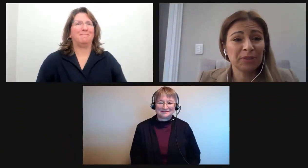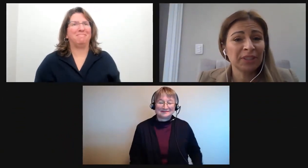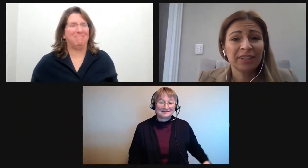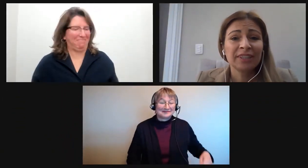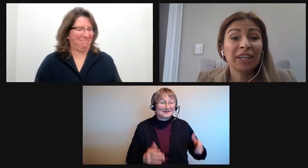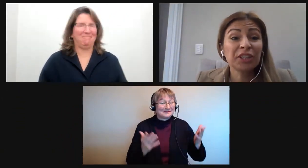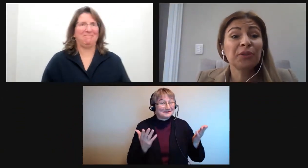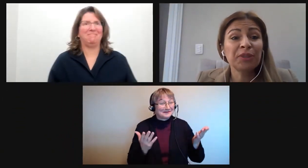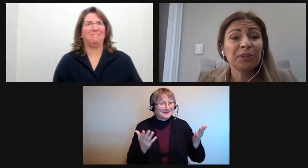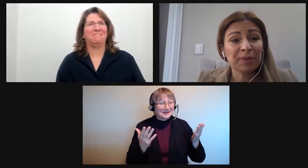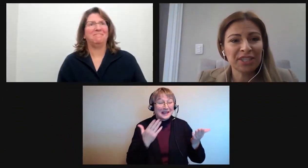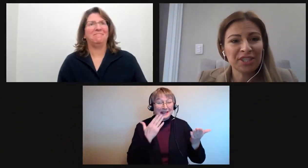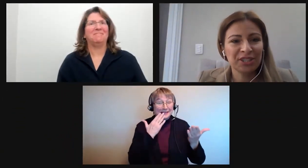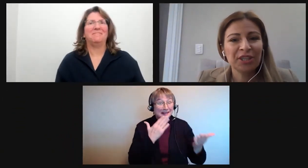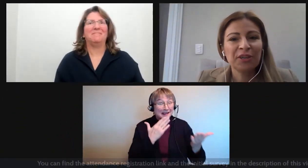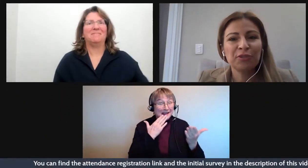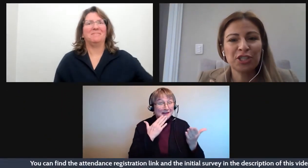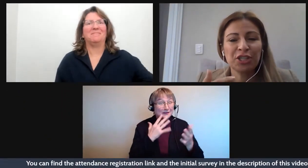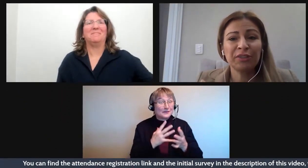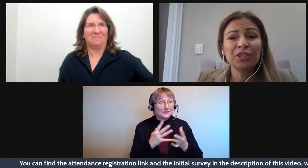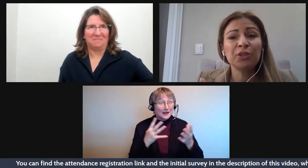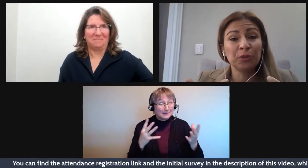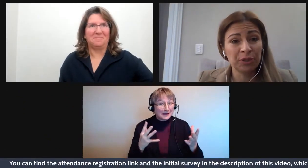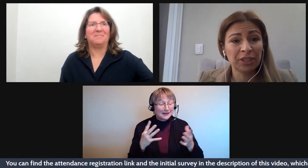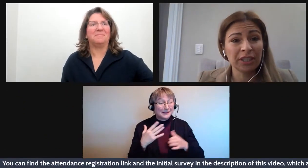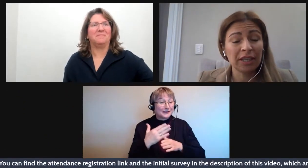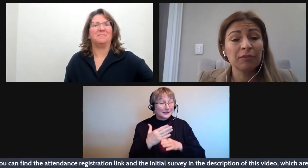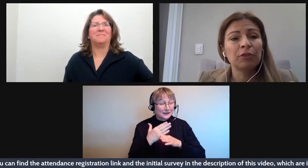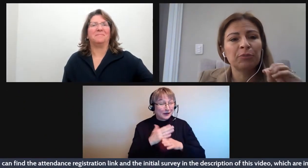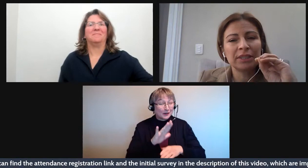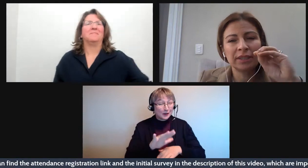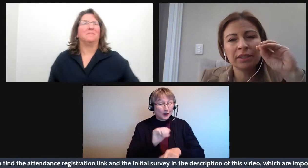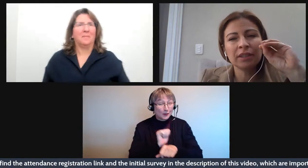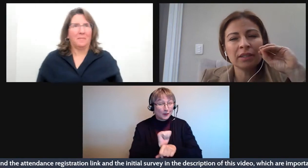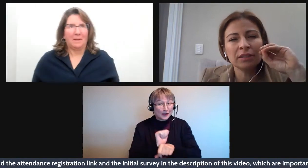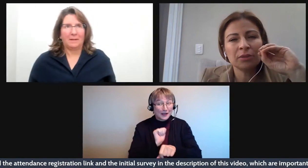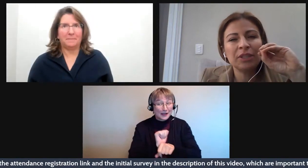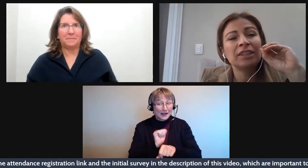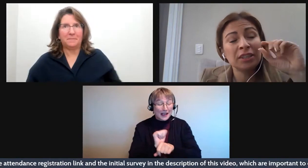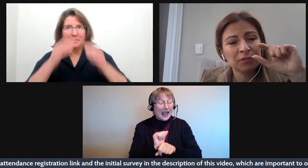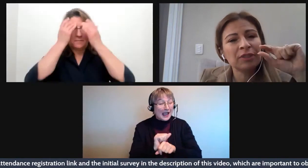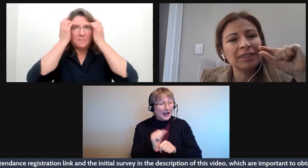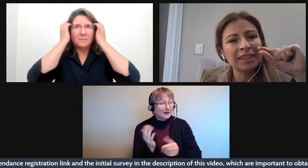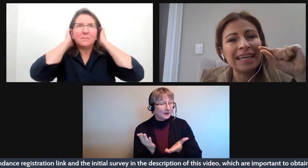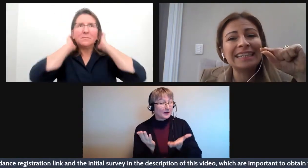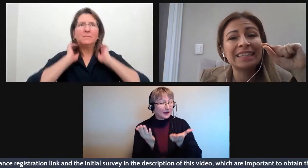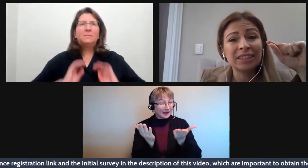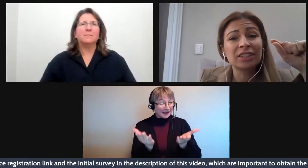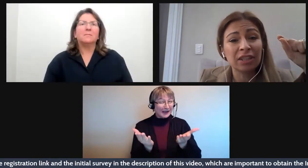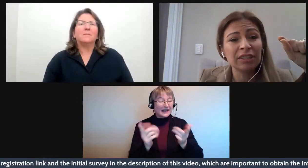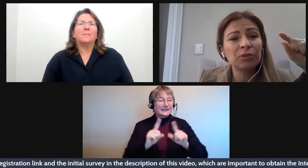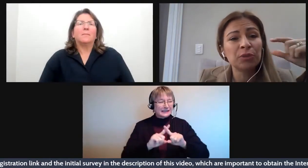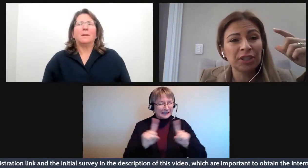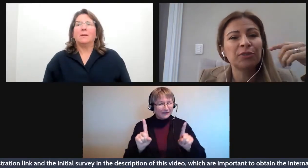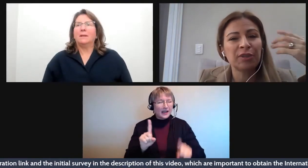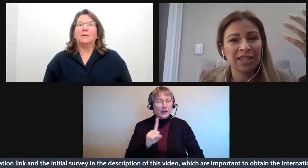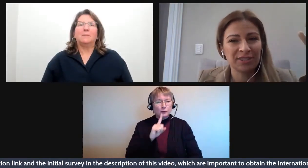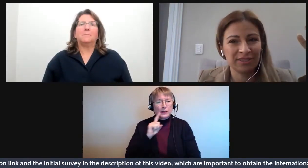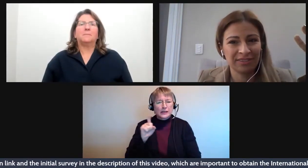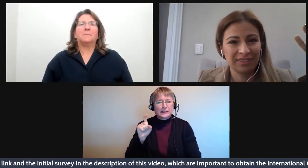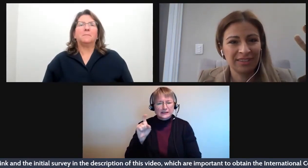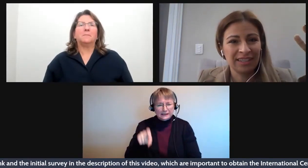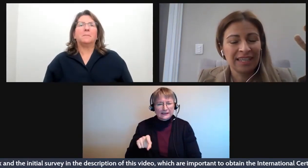Professor Weber, thank you very much for sharing your work and for presenting us with a different and necessary